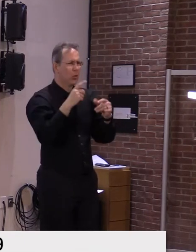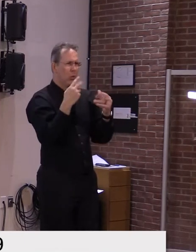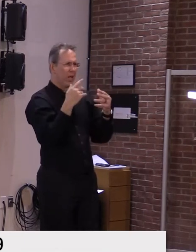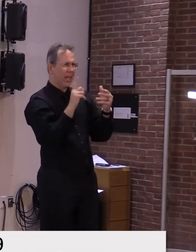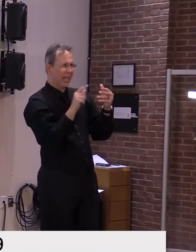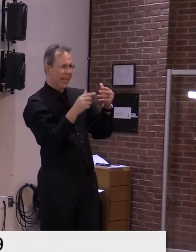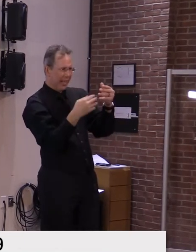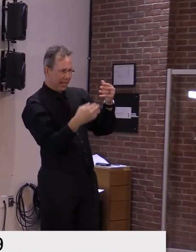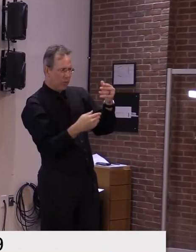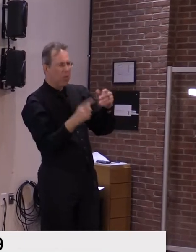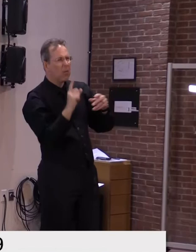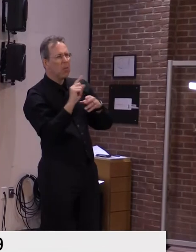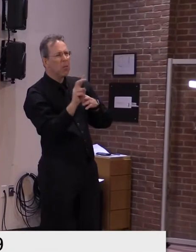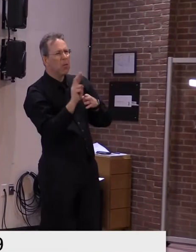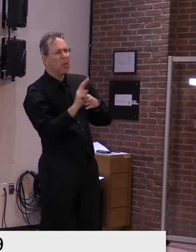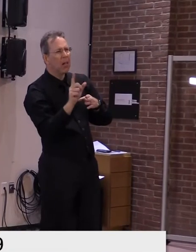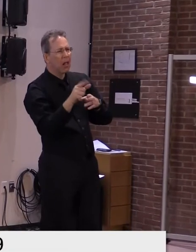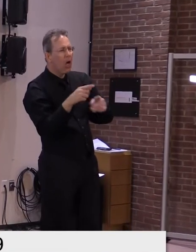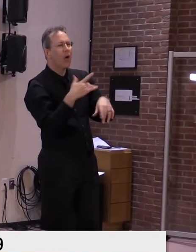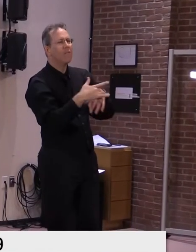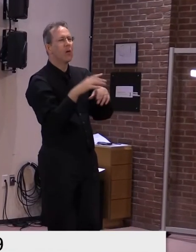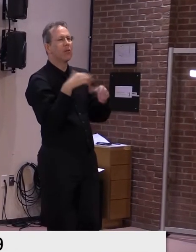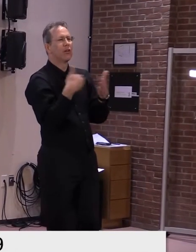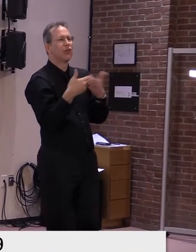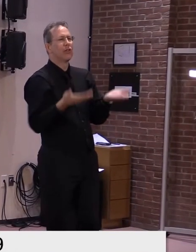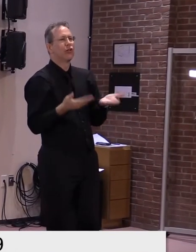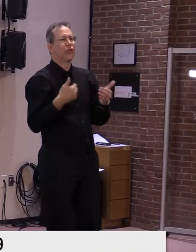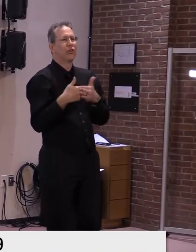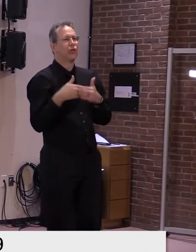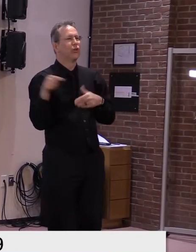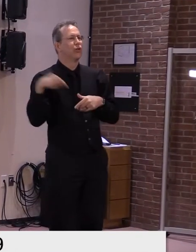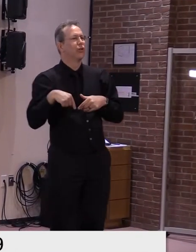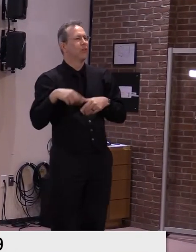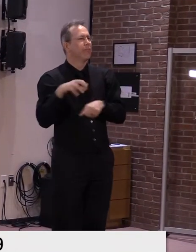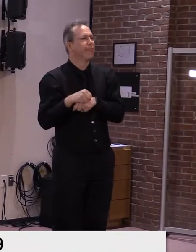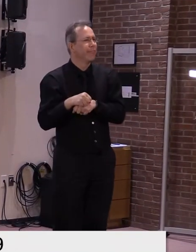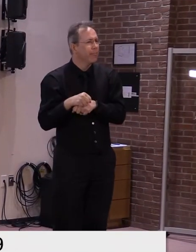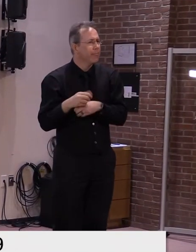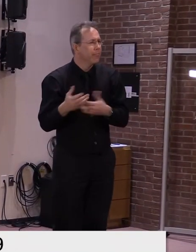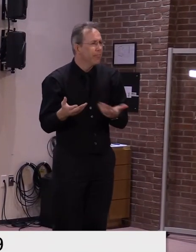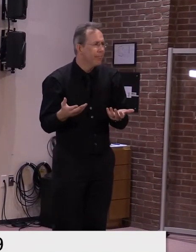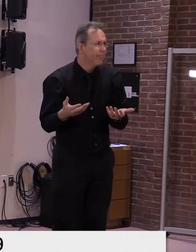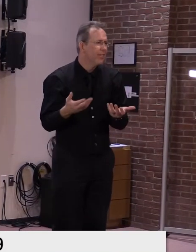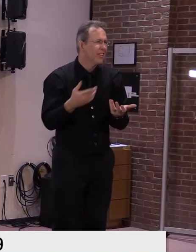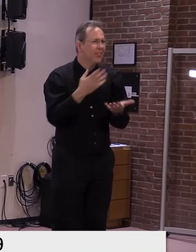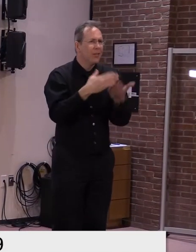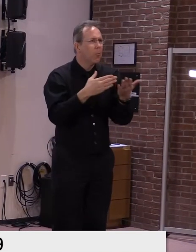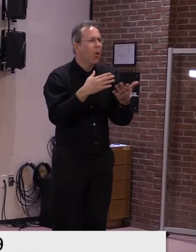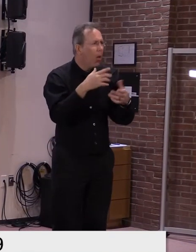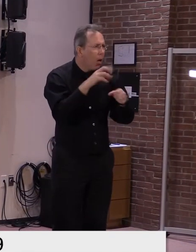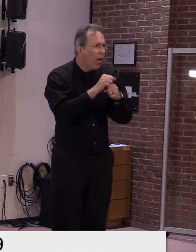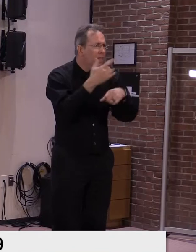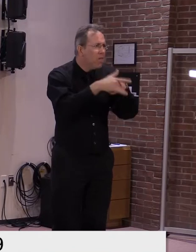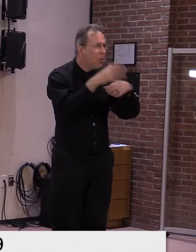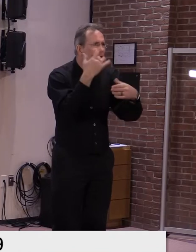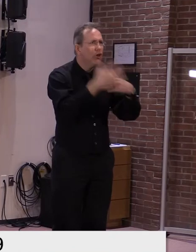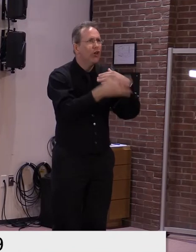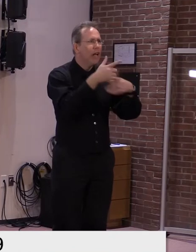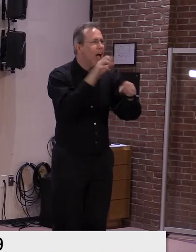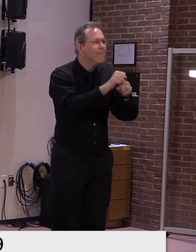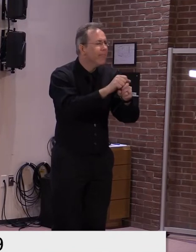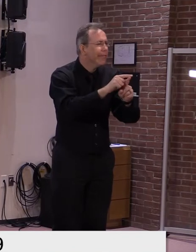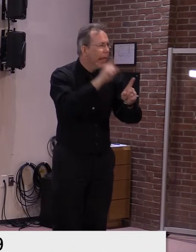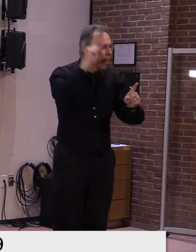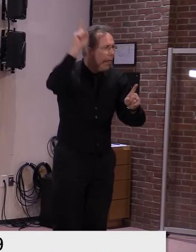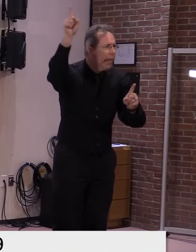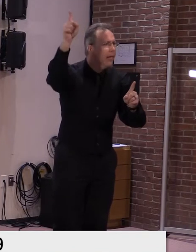find a location around the area. But let me reach out to you, and I'll